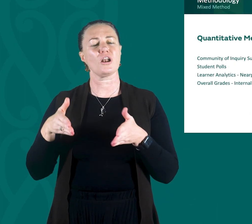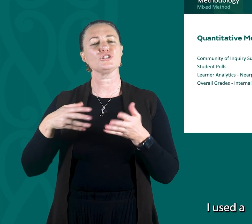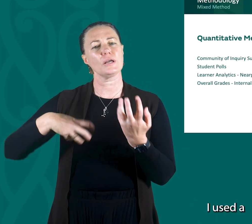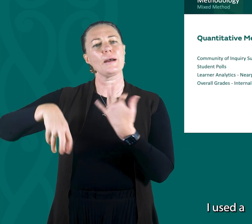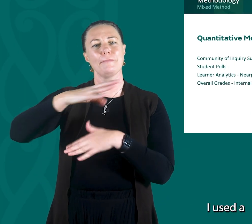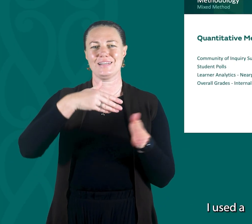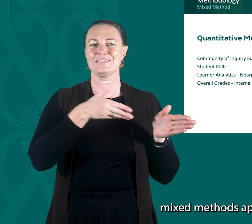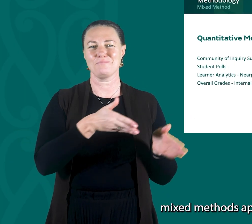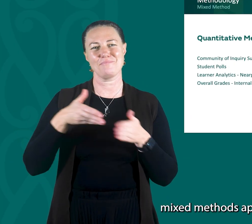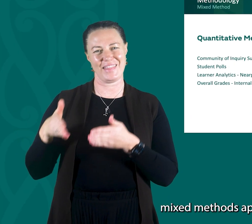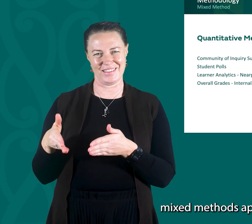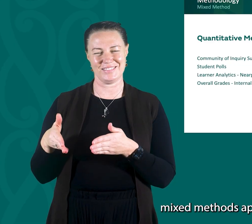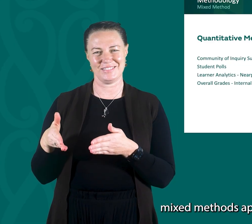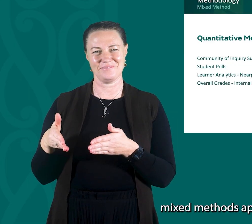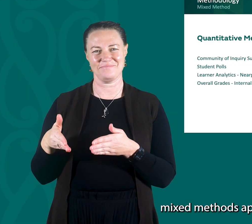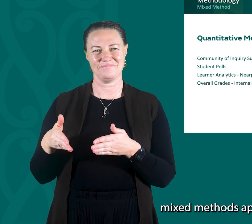I used a mixed methods approach,